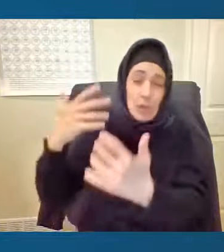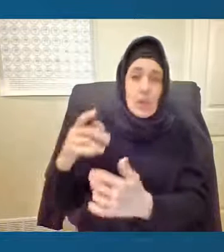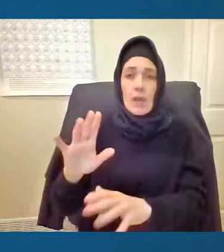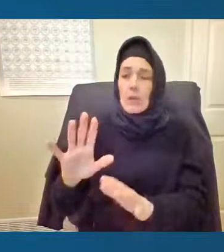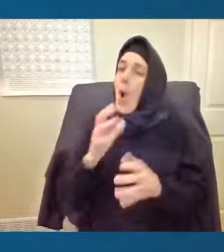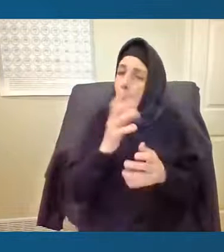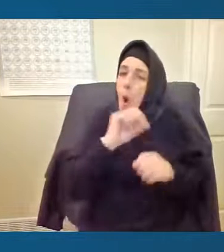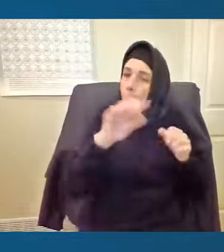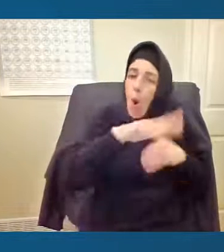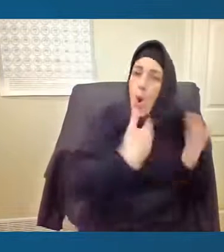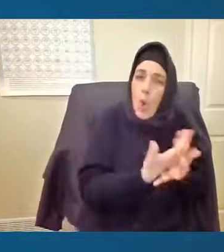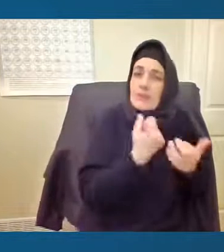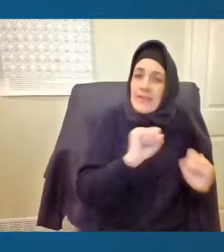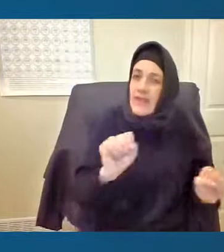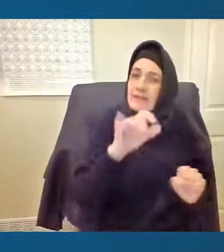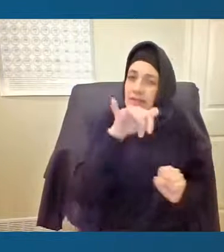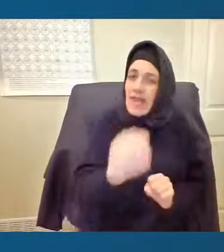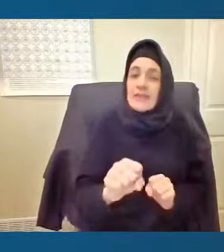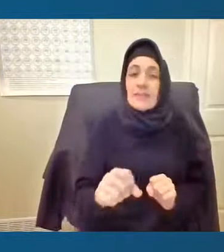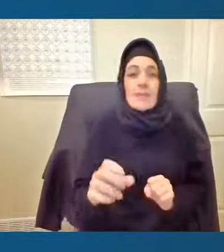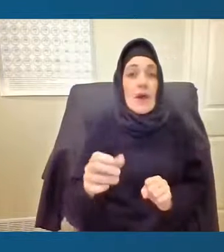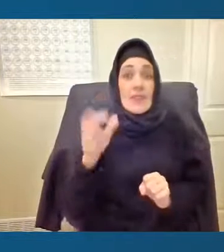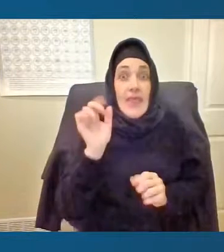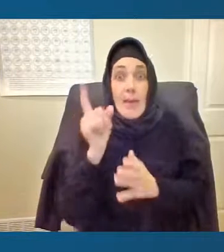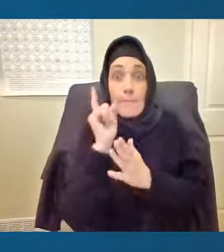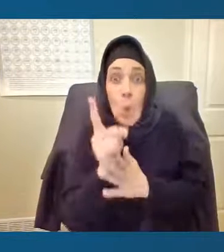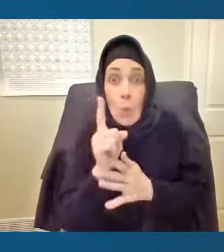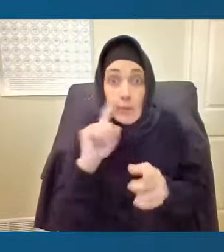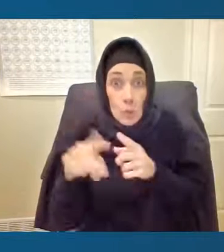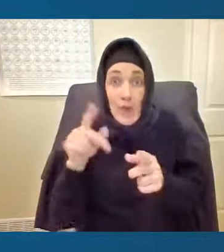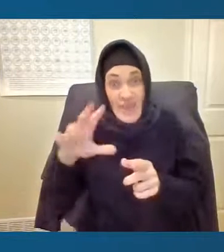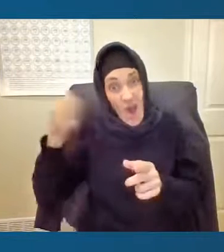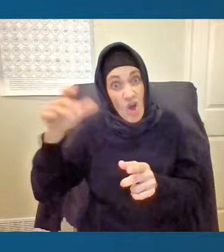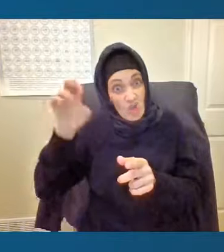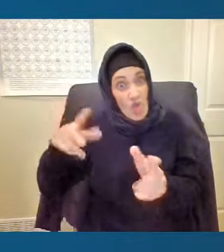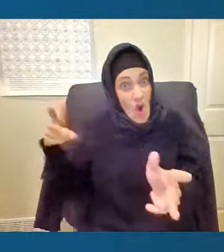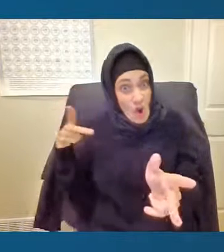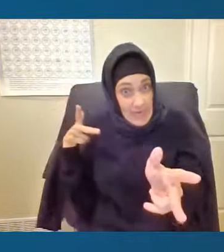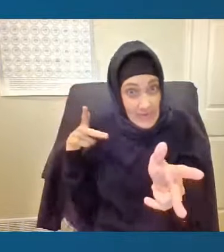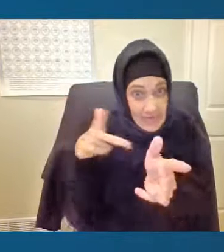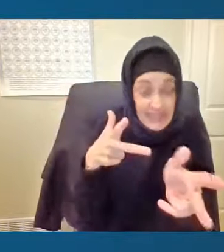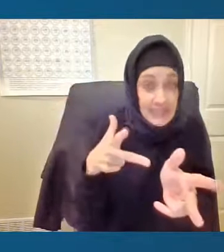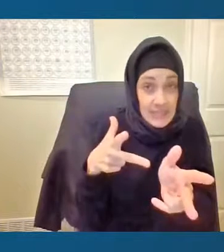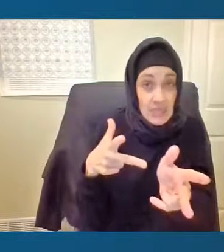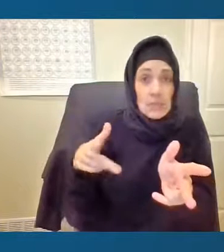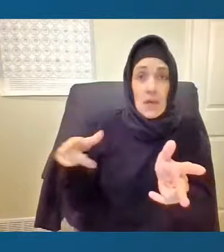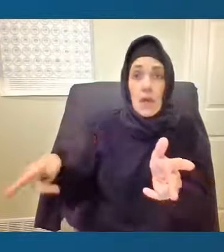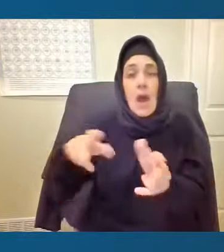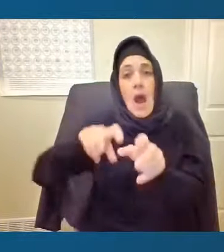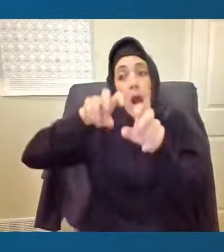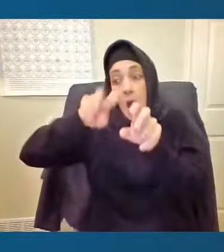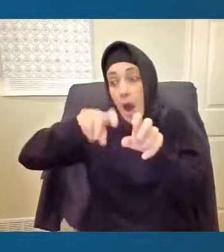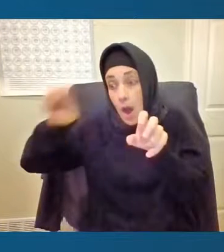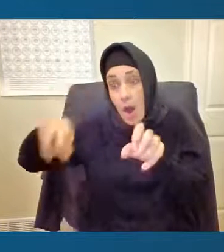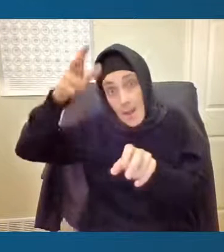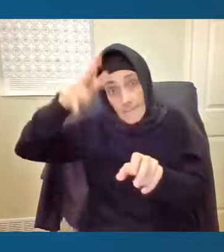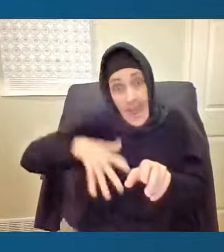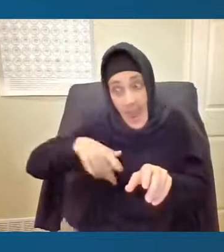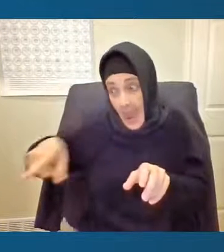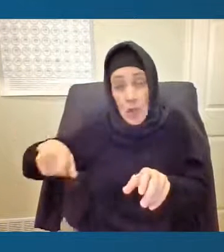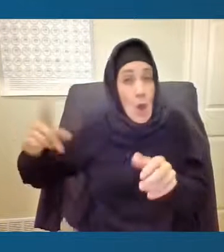the car hit, my man next to me, the first thing that he yelled was Allah.